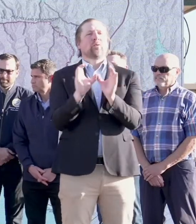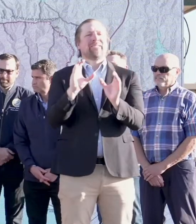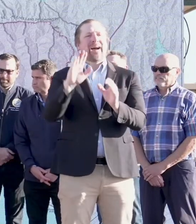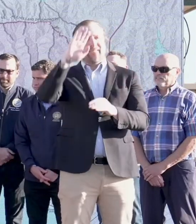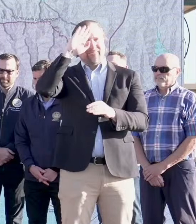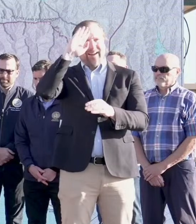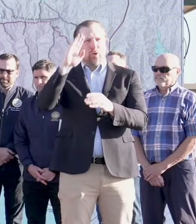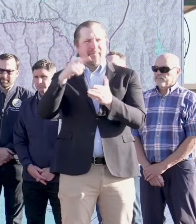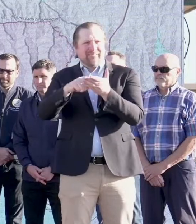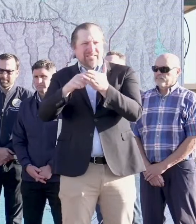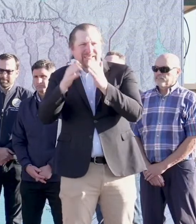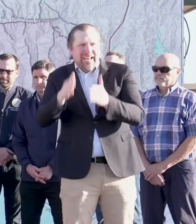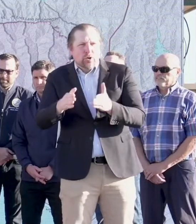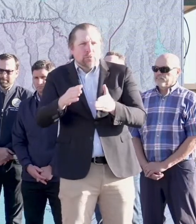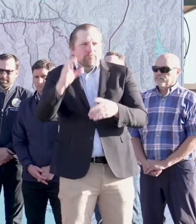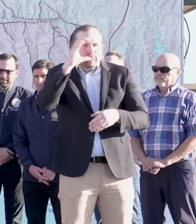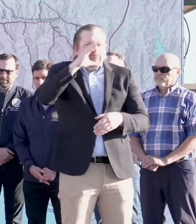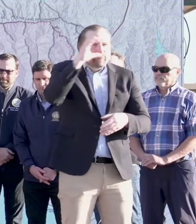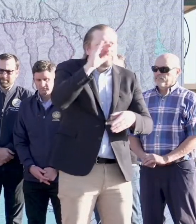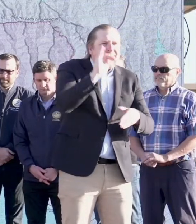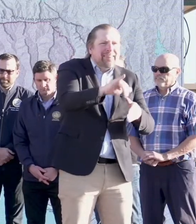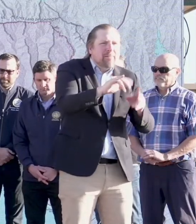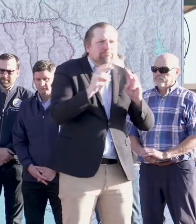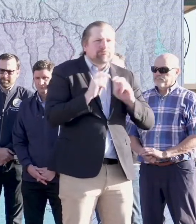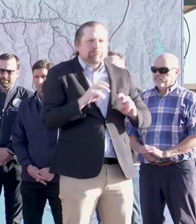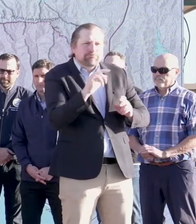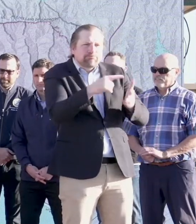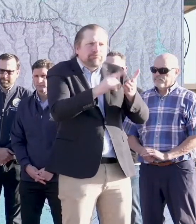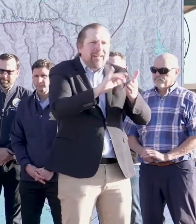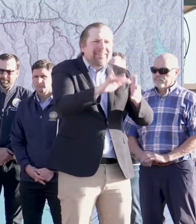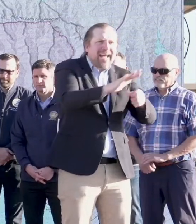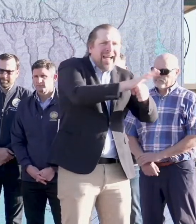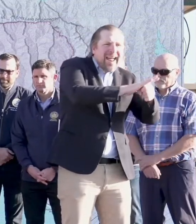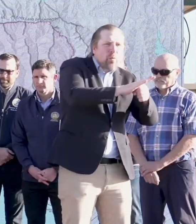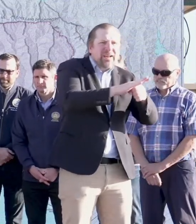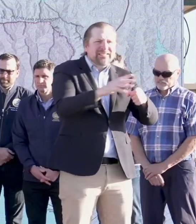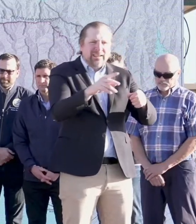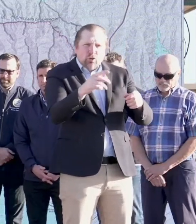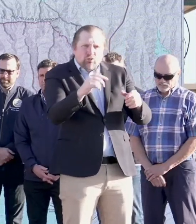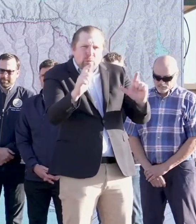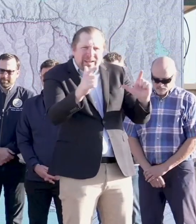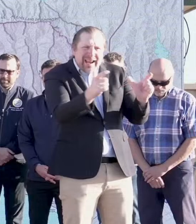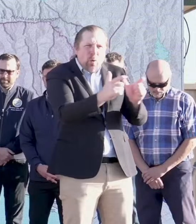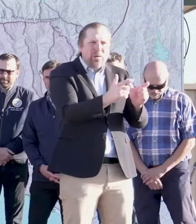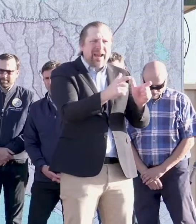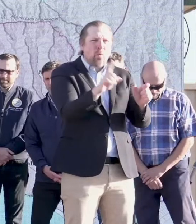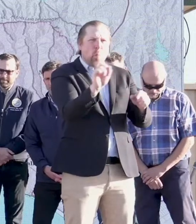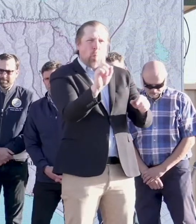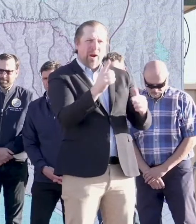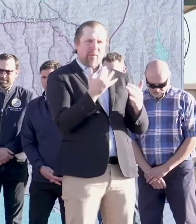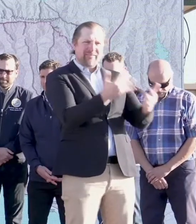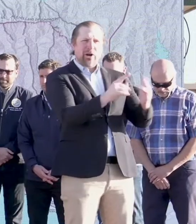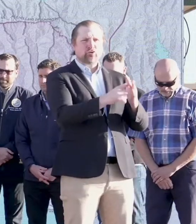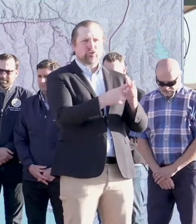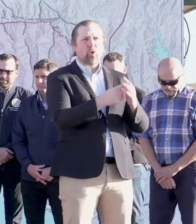the trails and examine the areas and narrowing the landscape to the area of ignition.